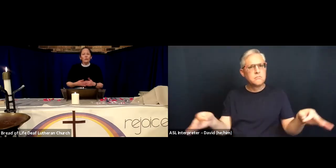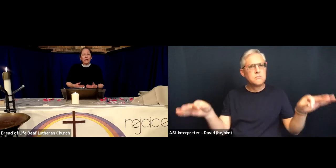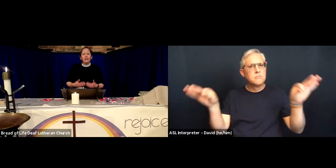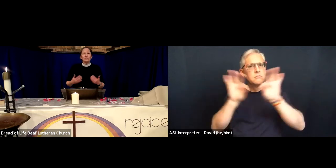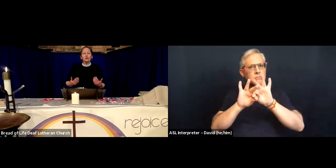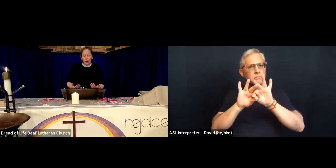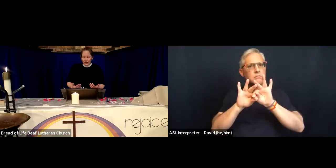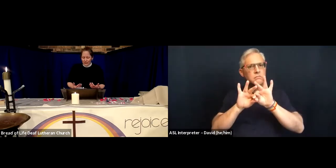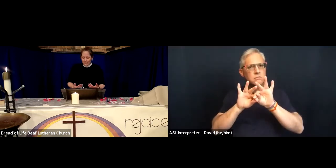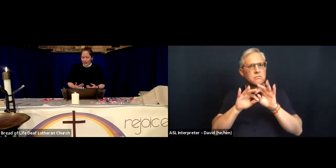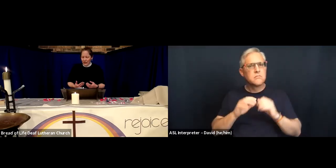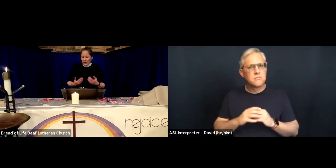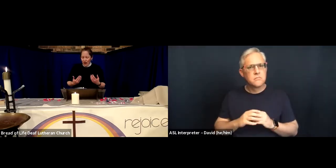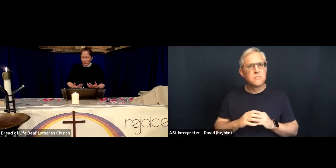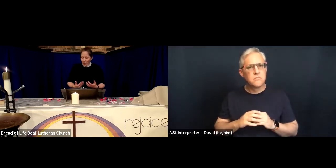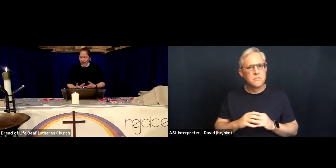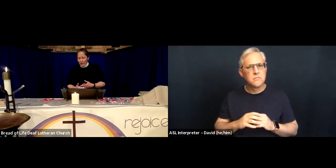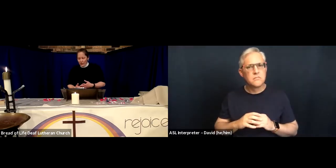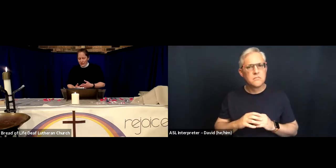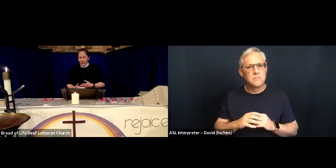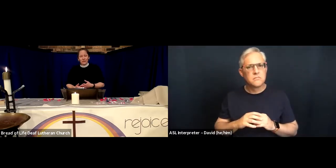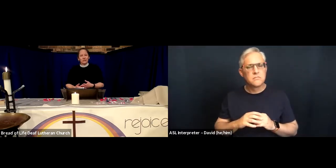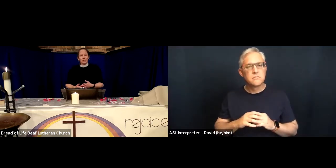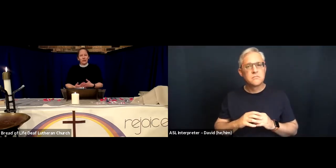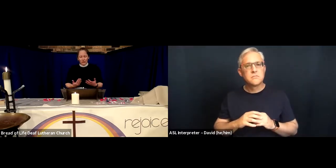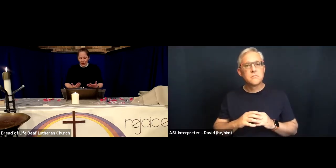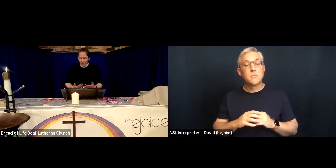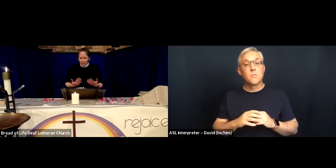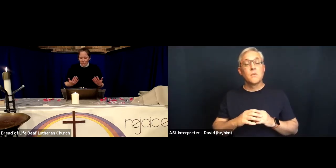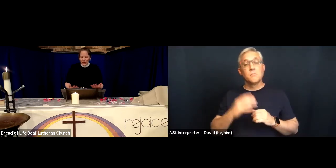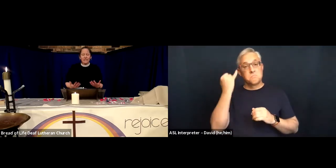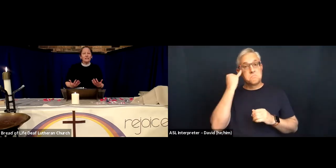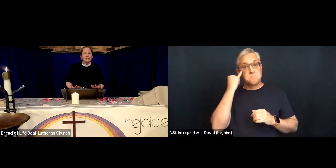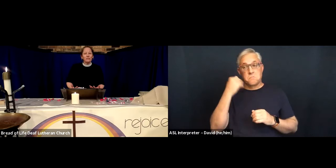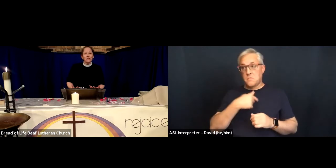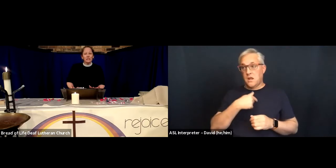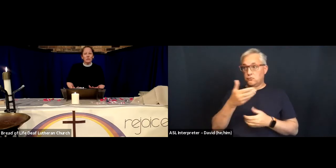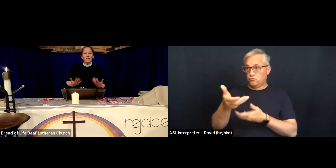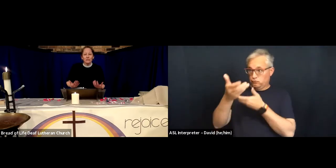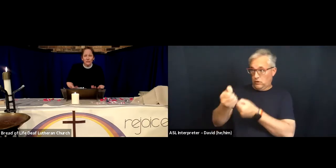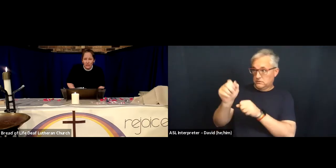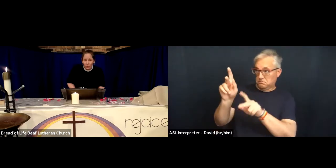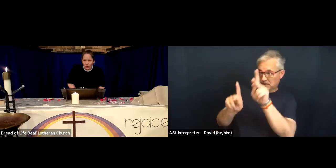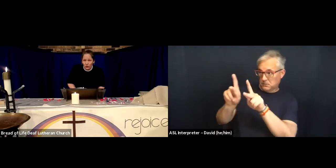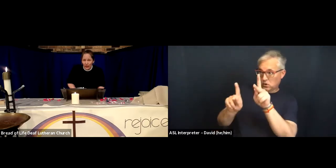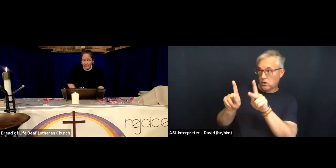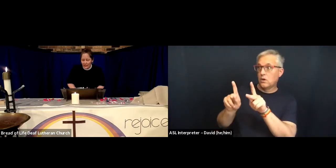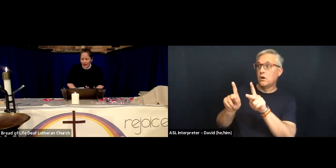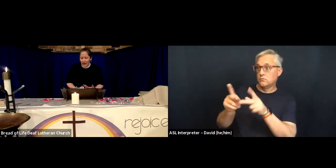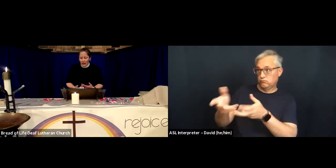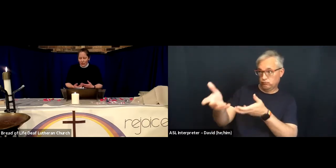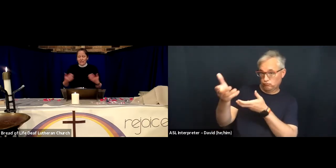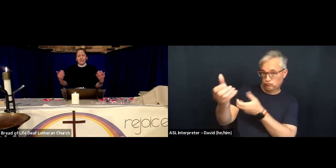When we trust others in our lives, it makes a difference. It makes a difference in our own